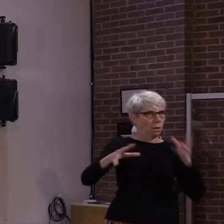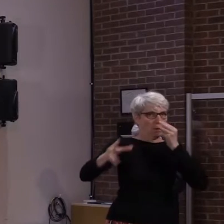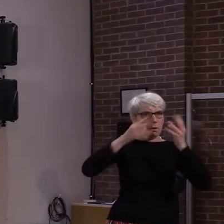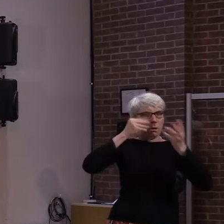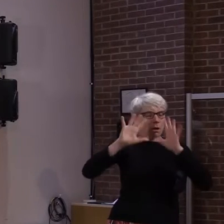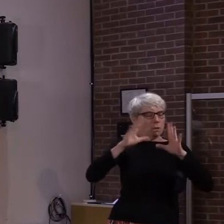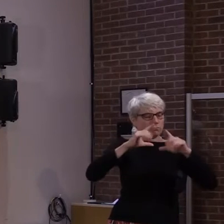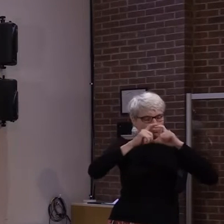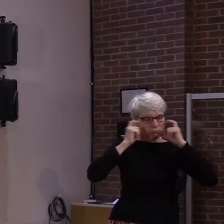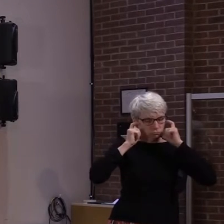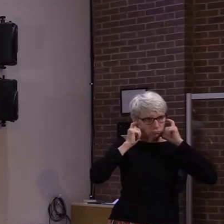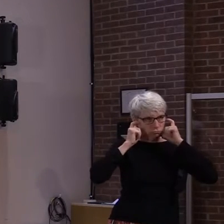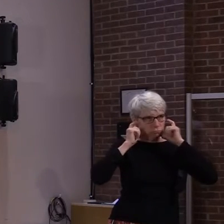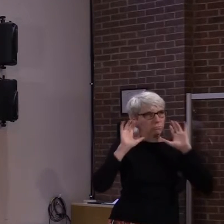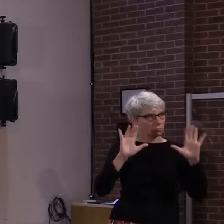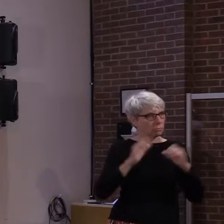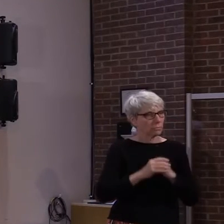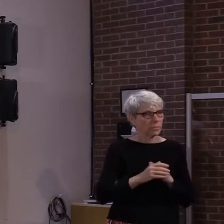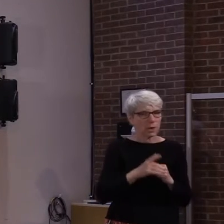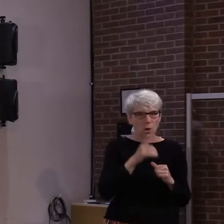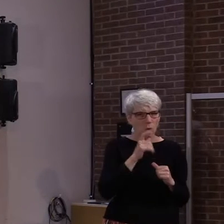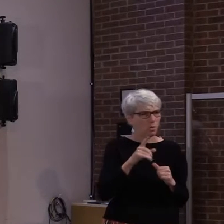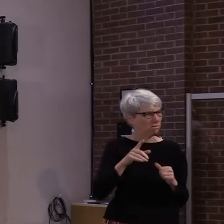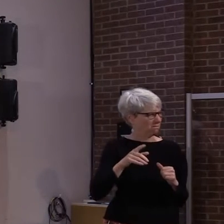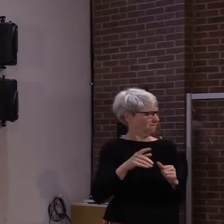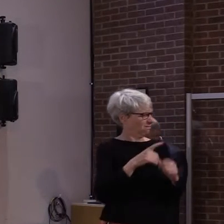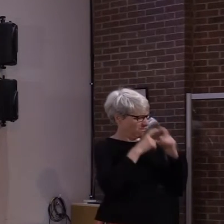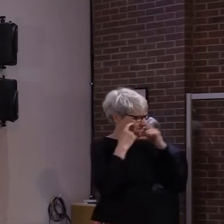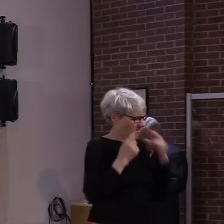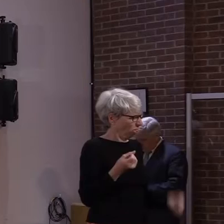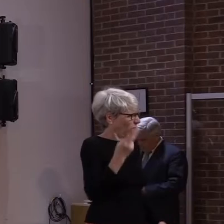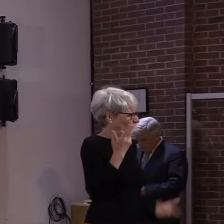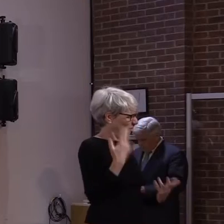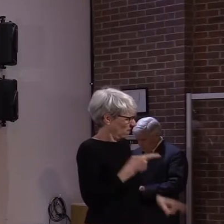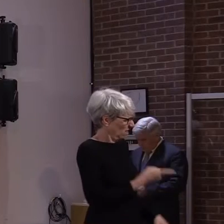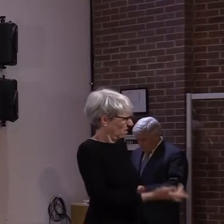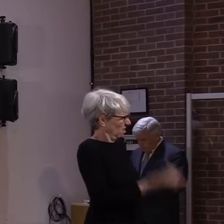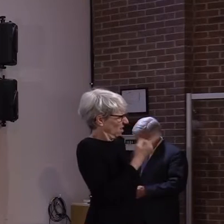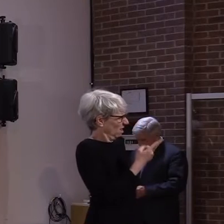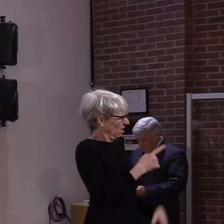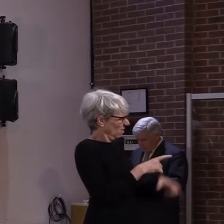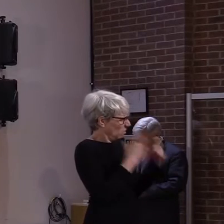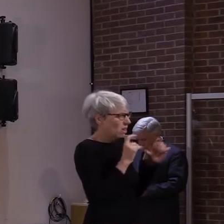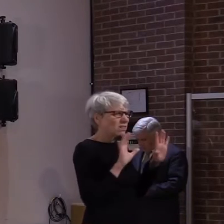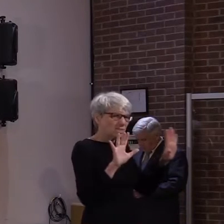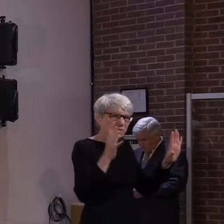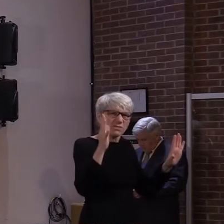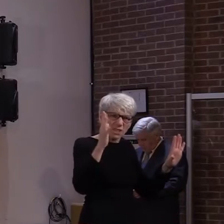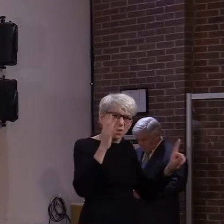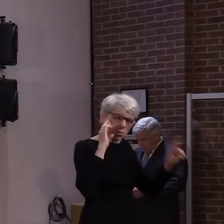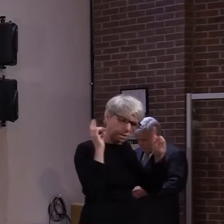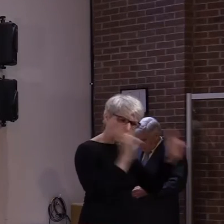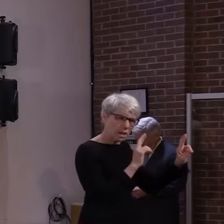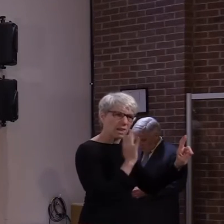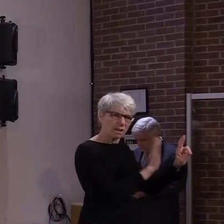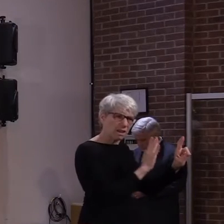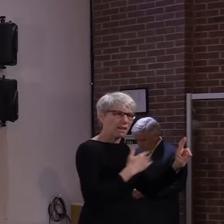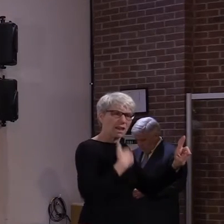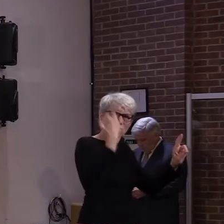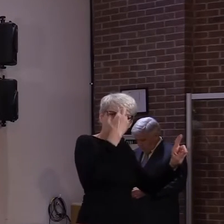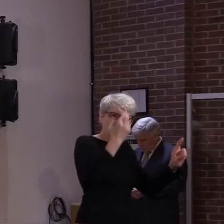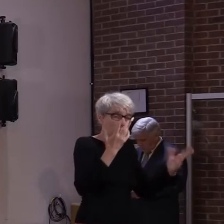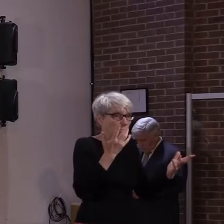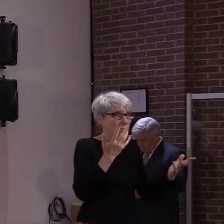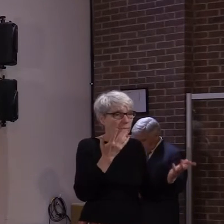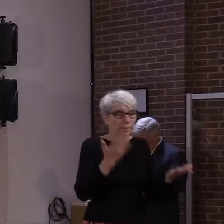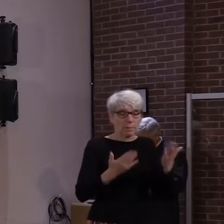so, please be accepting and non-judgmental toward those who do, because you really don't know their medical status